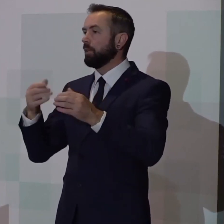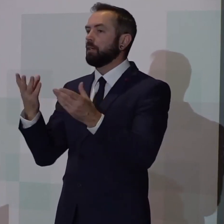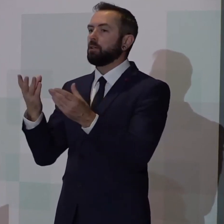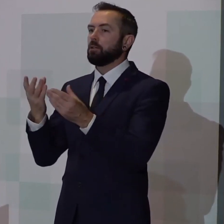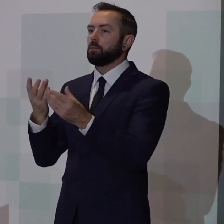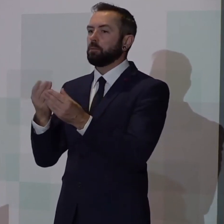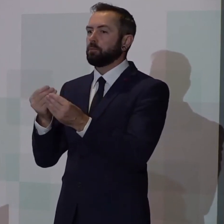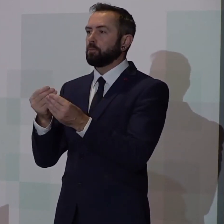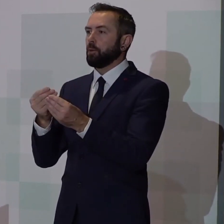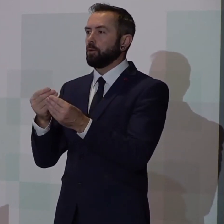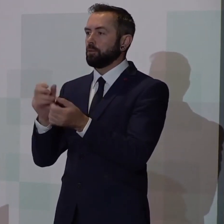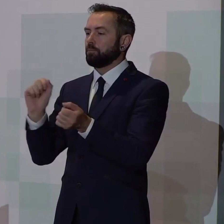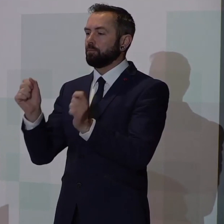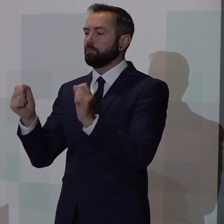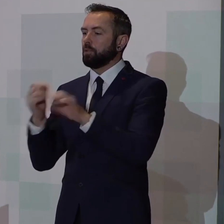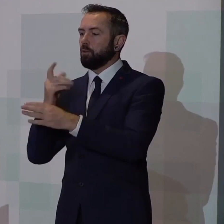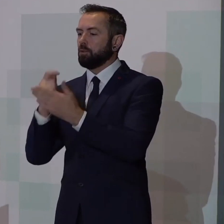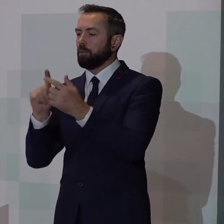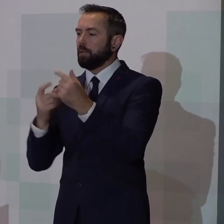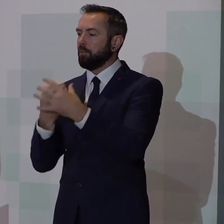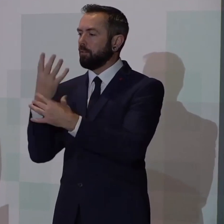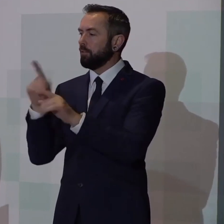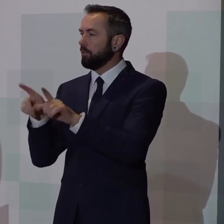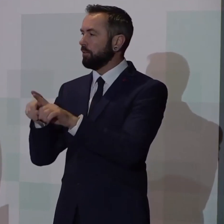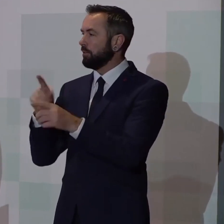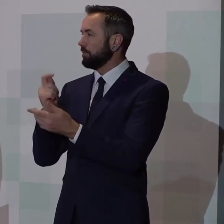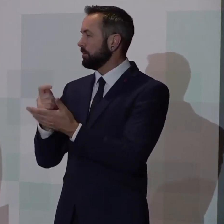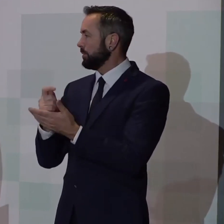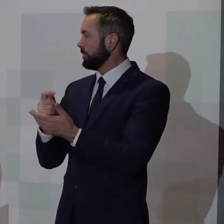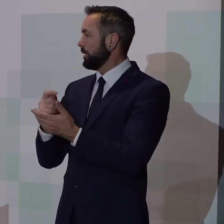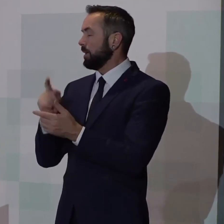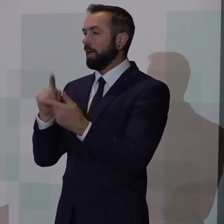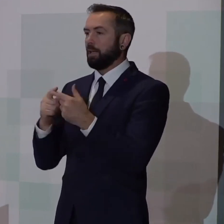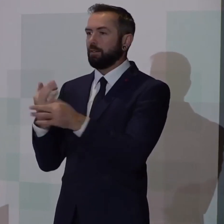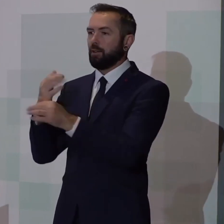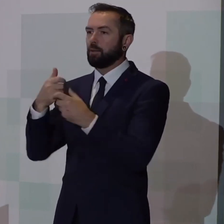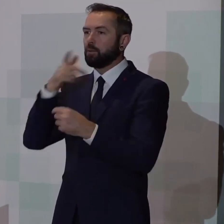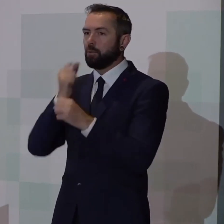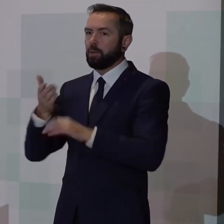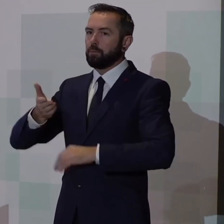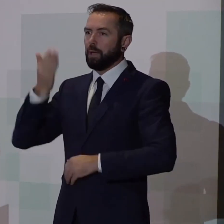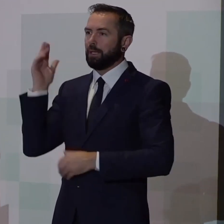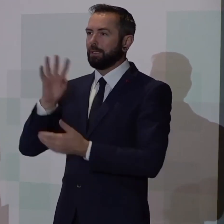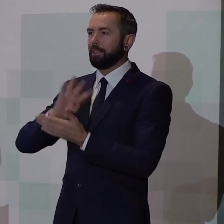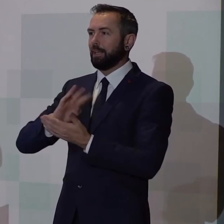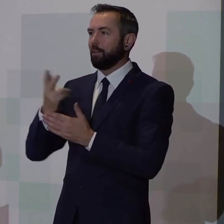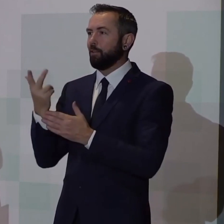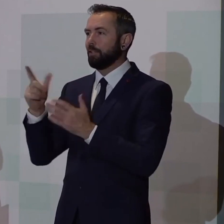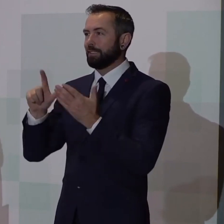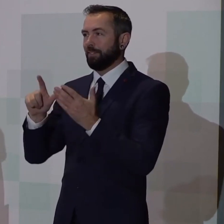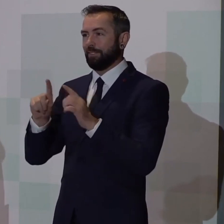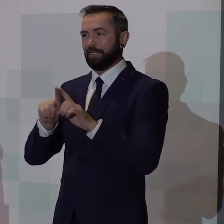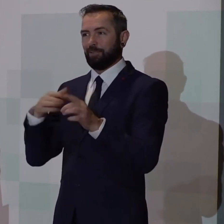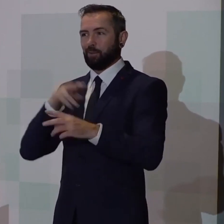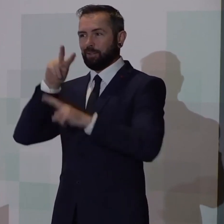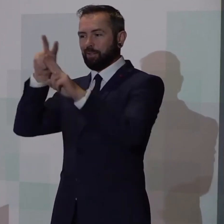subject constantly to change and is evolving. And the family we were talking about in 1937 is very different to the kinds of